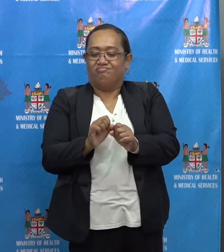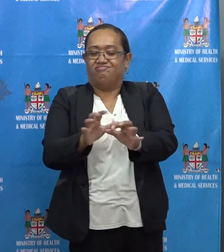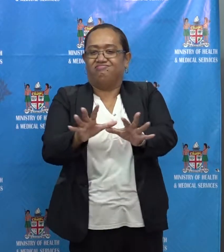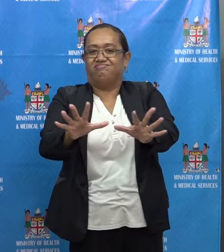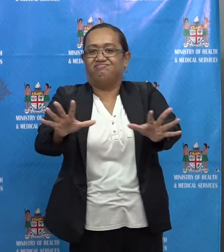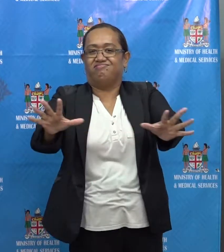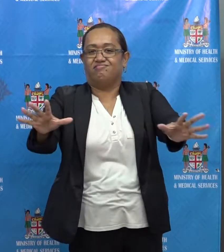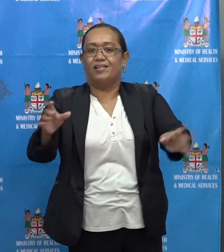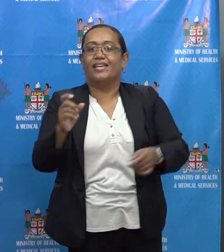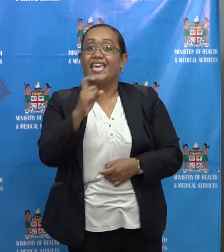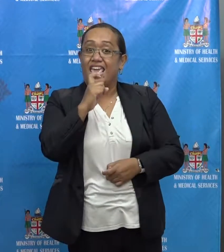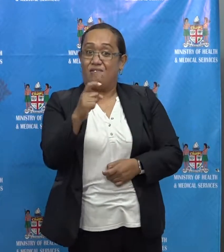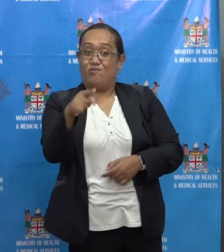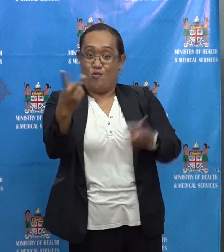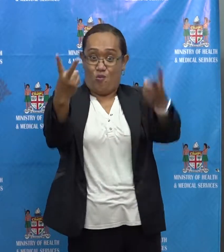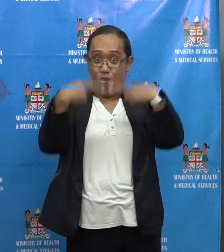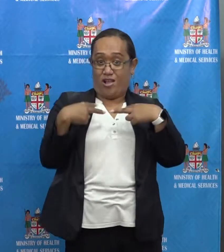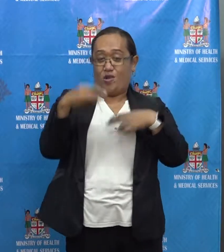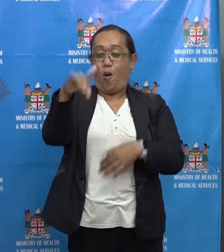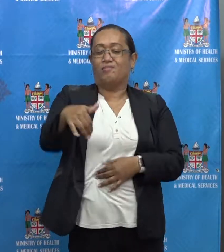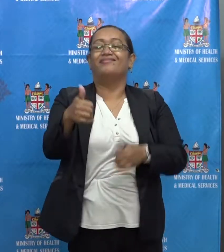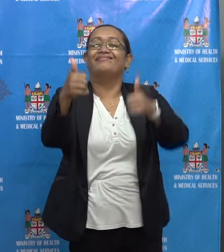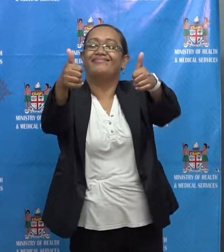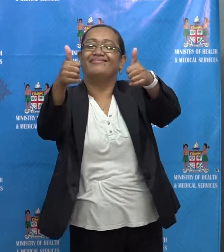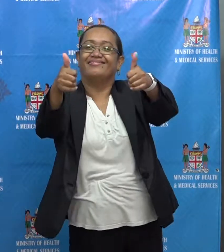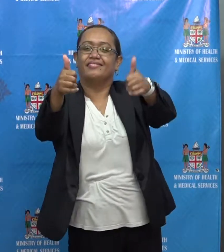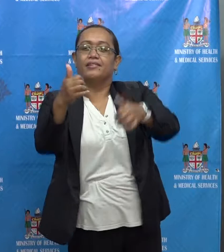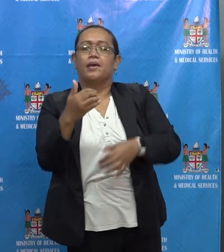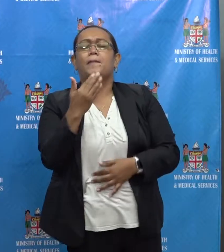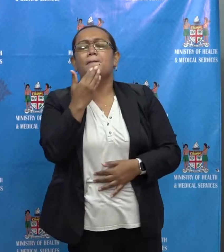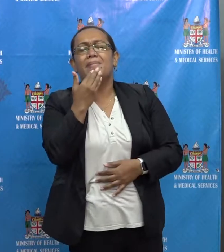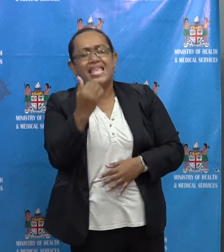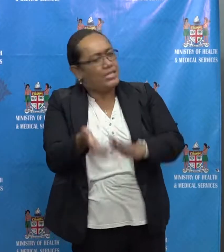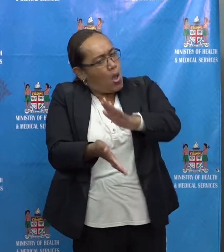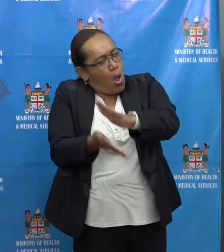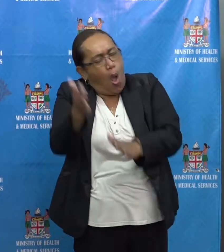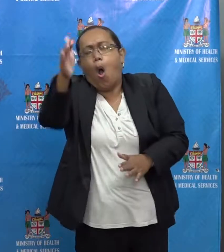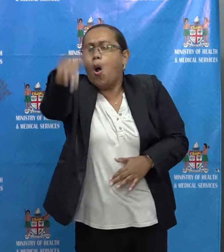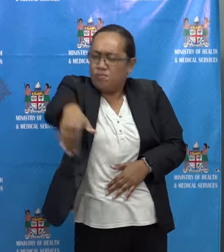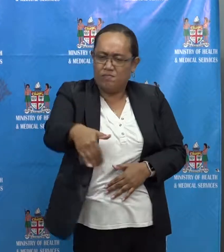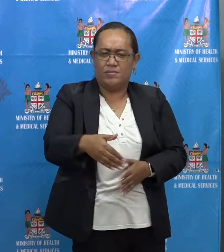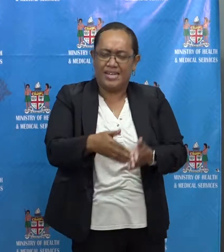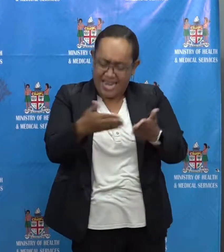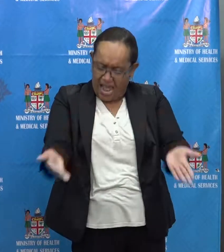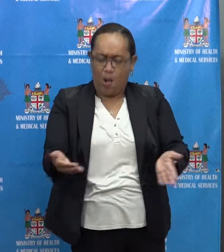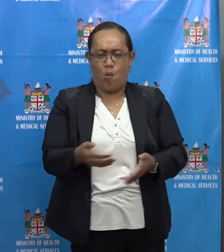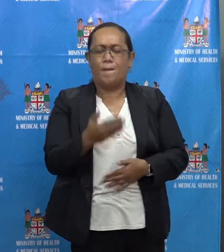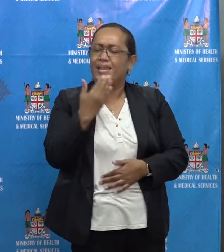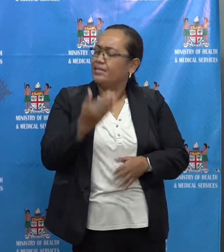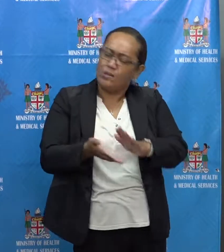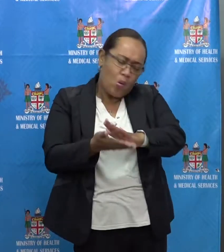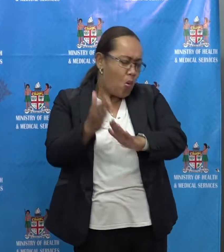you're watching this from home, wonderful. If you aren't, please start making your arrangements to go home soon.